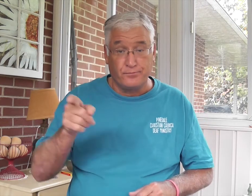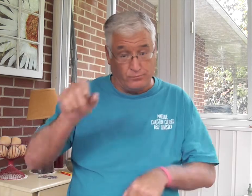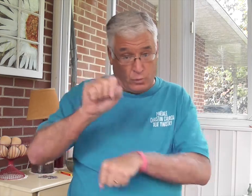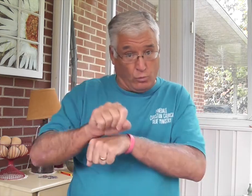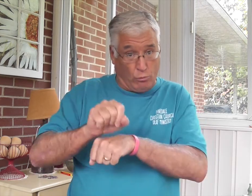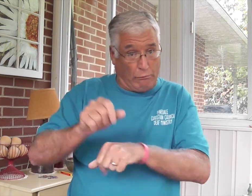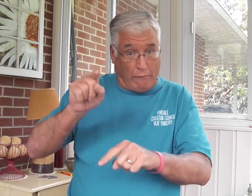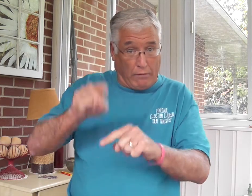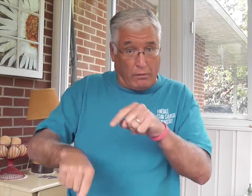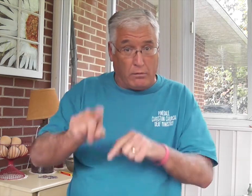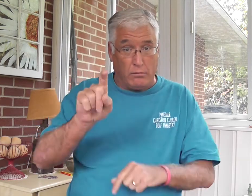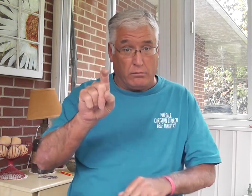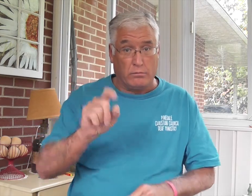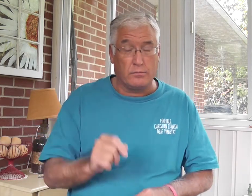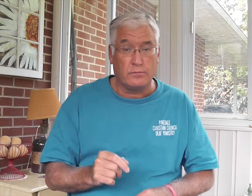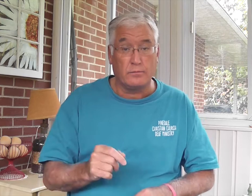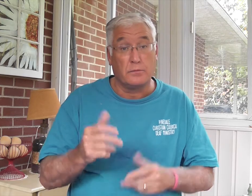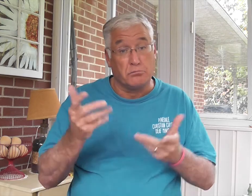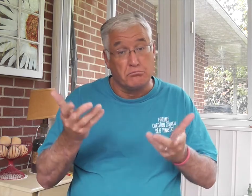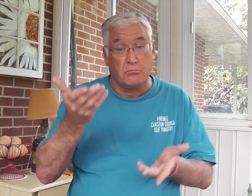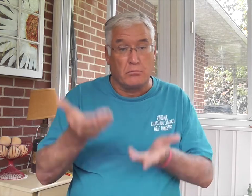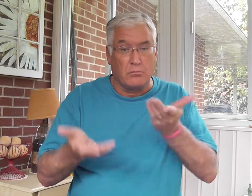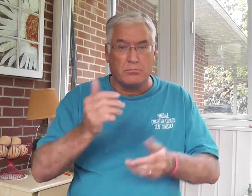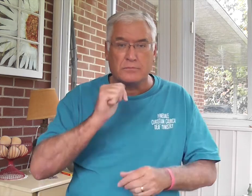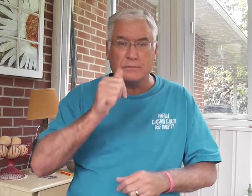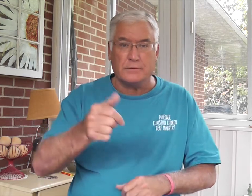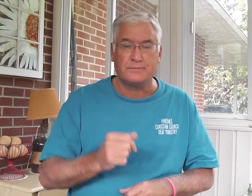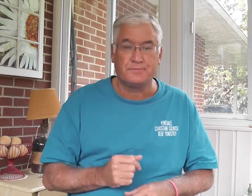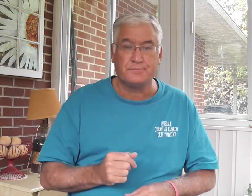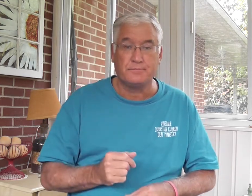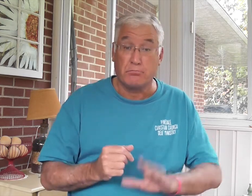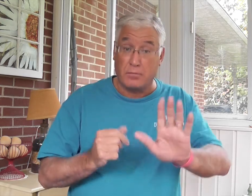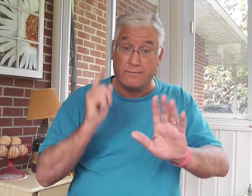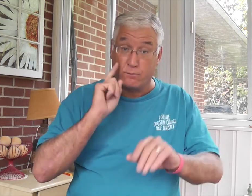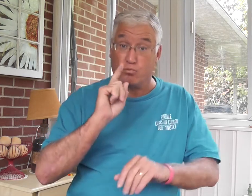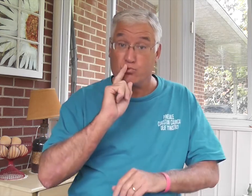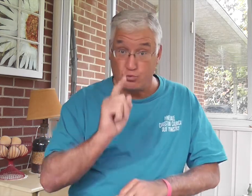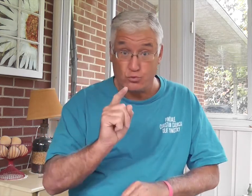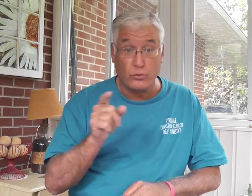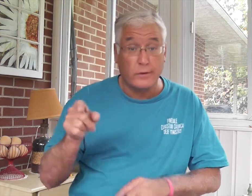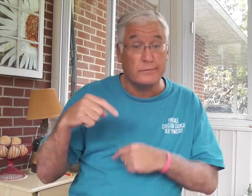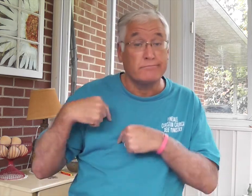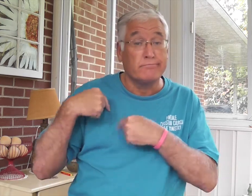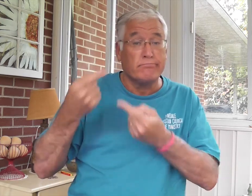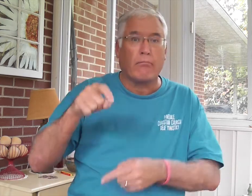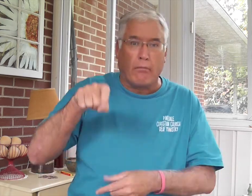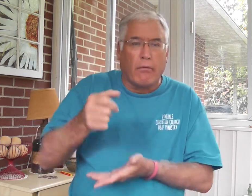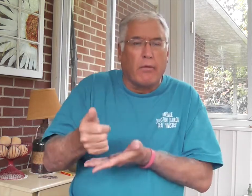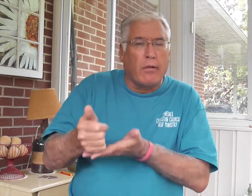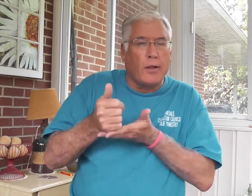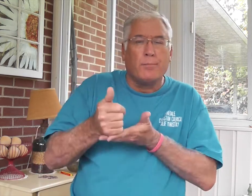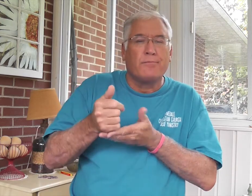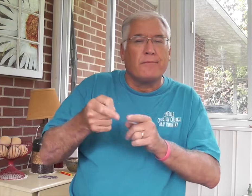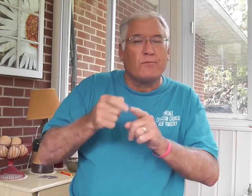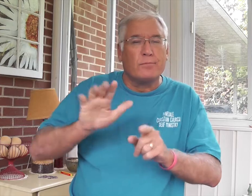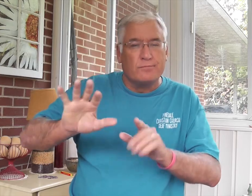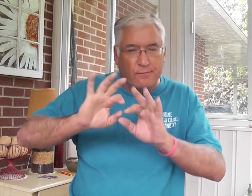in a normal way. Work, could he do that? Well, maybe, maybe not. But for sure, we know that he needed